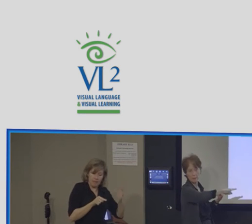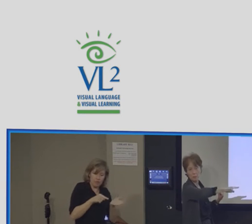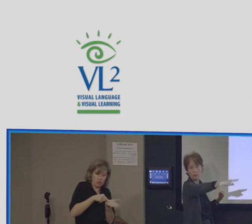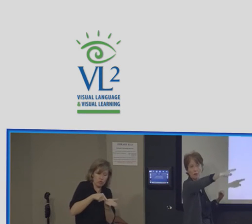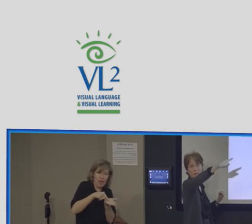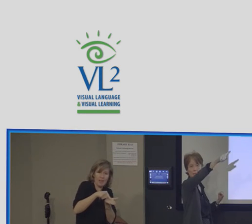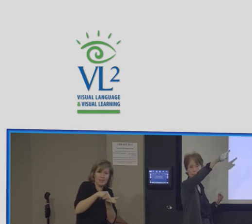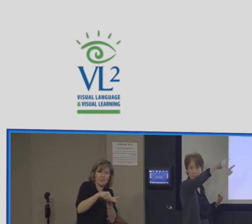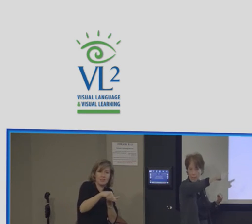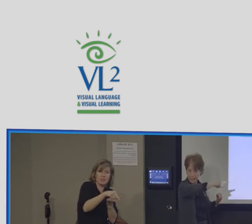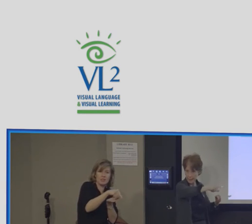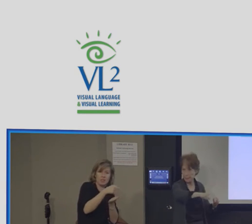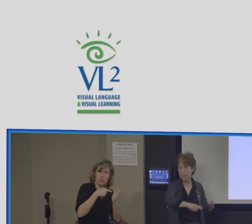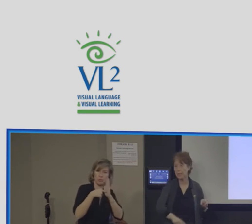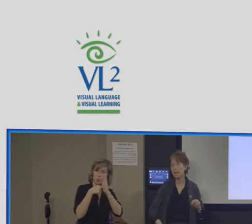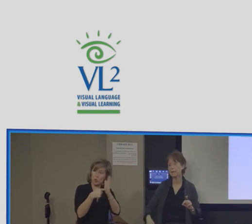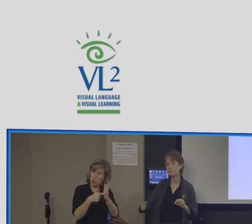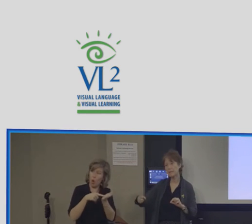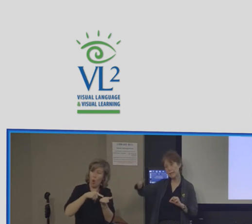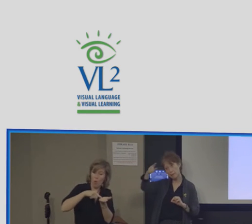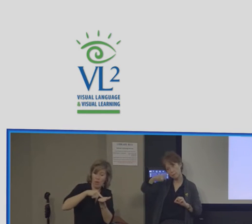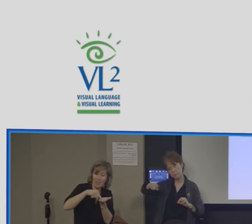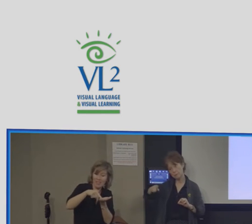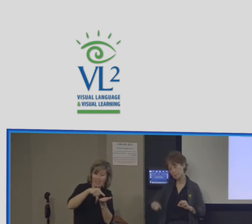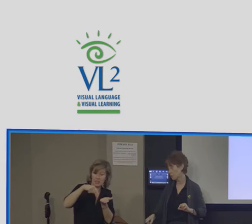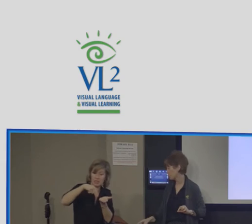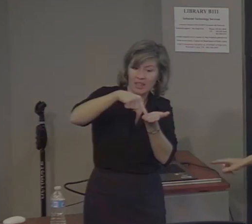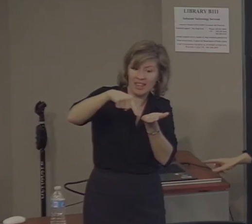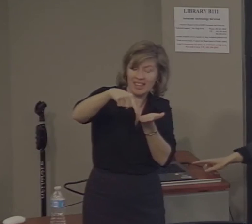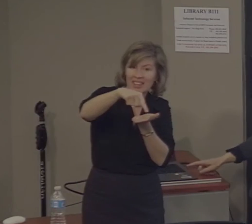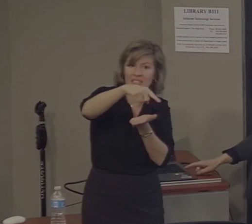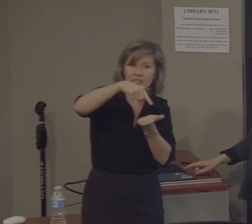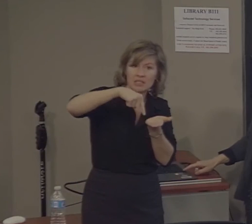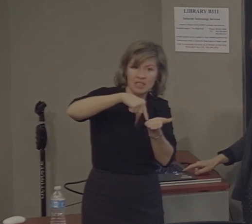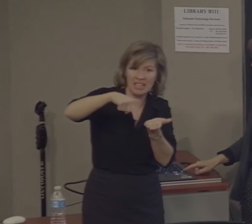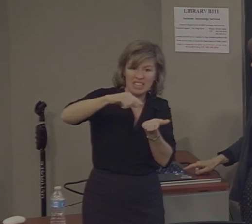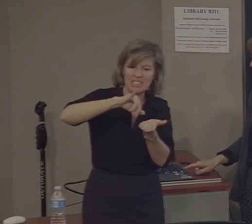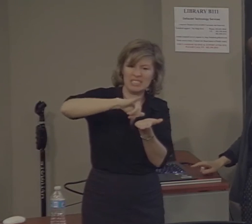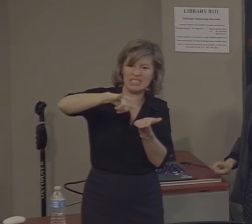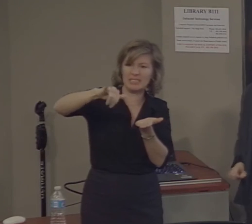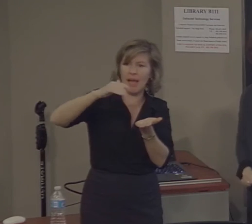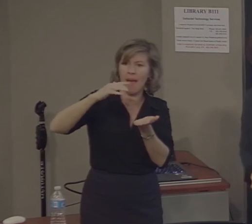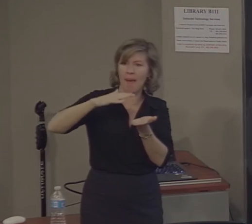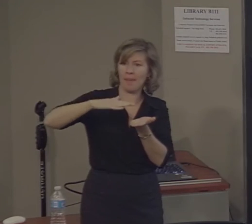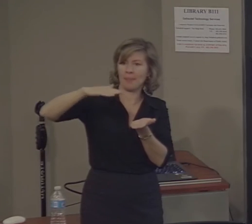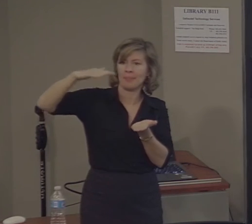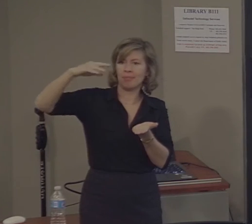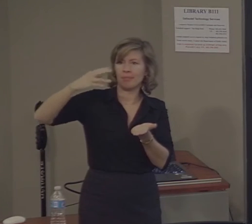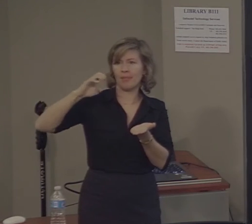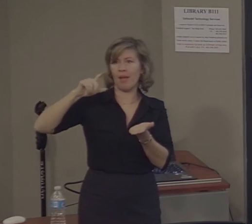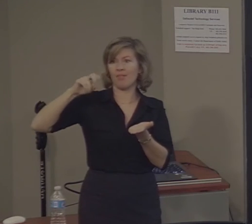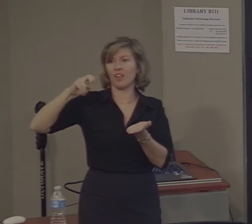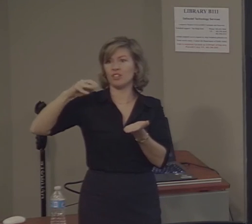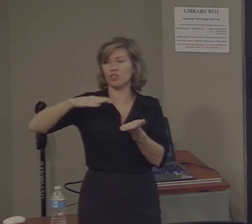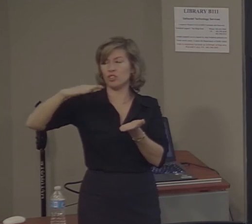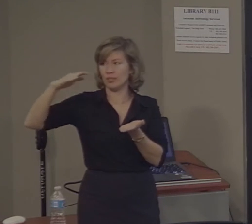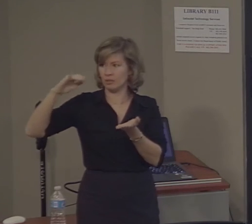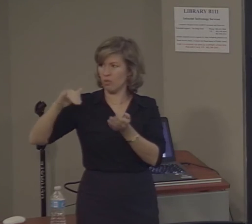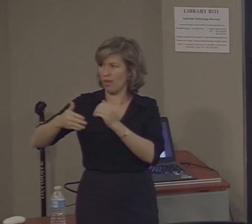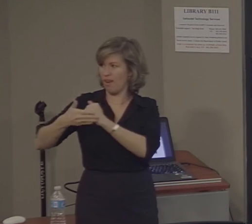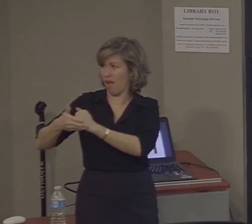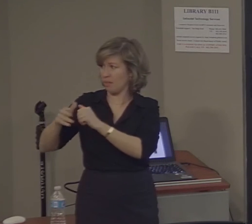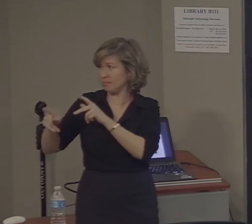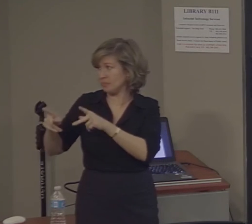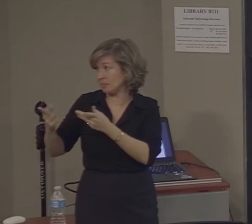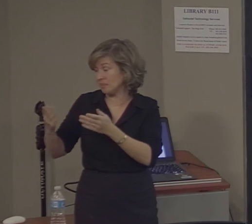line, those are all the same height, and really help people to trace those. And we had two control groups.